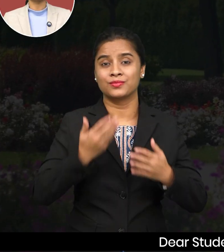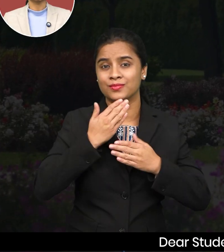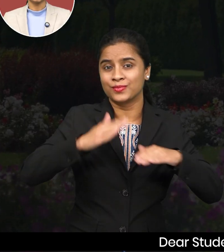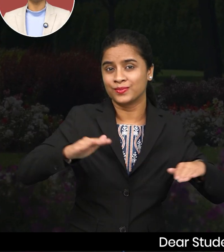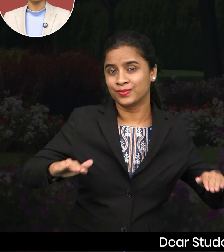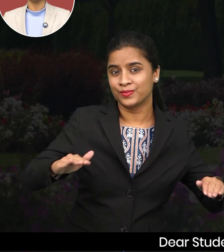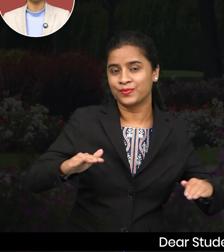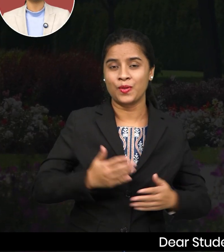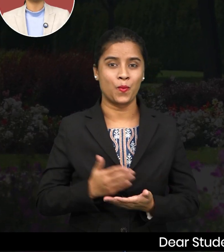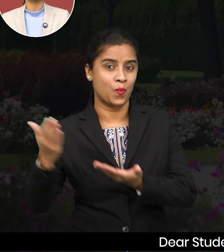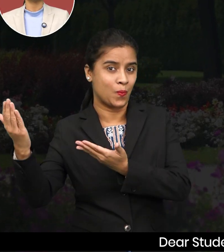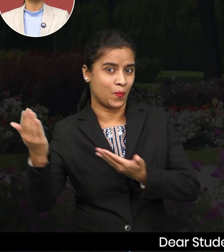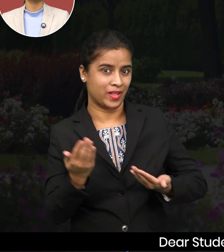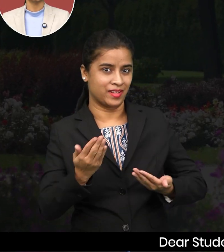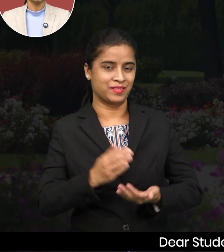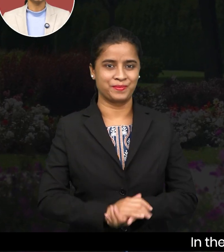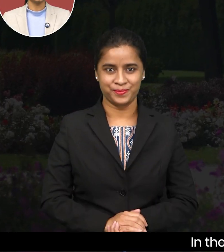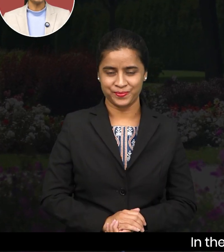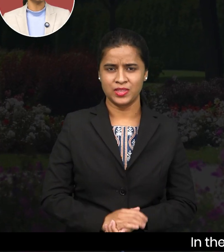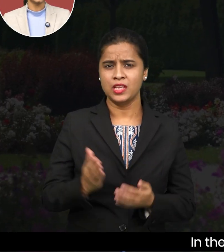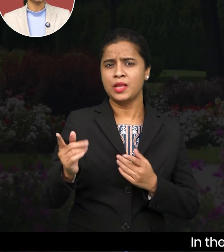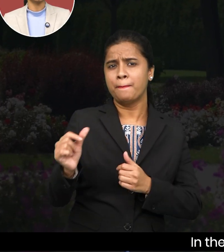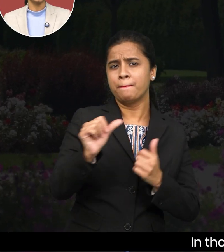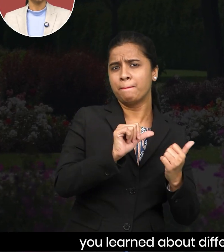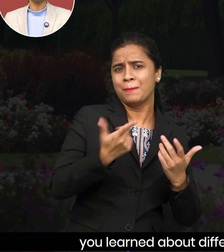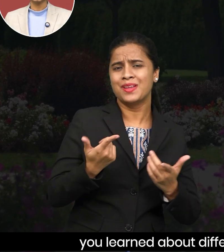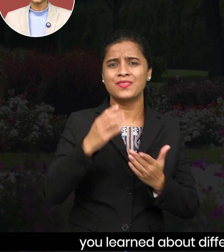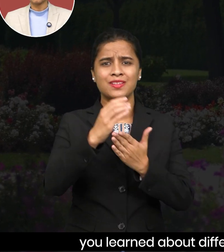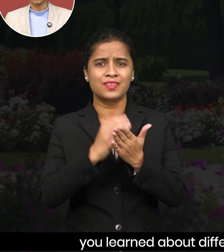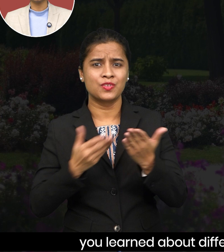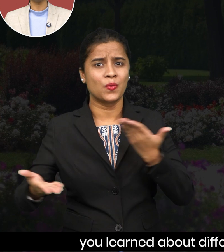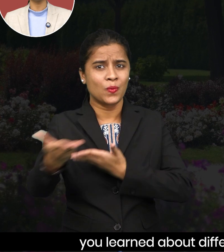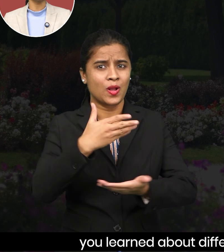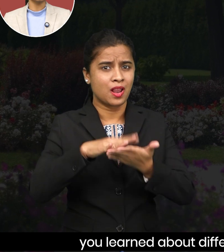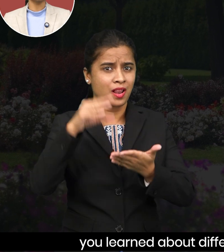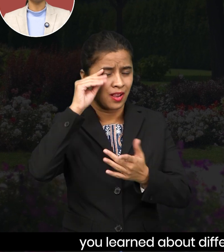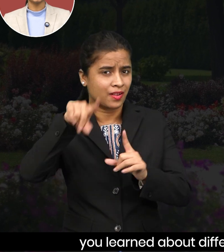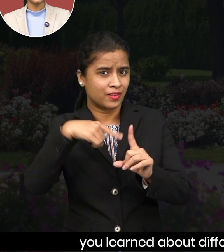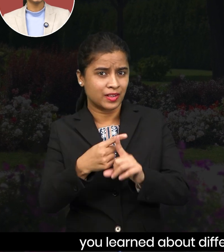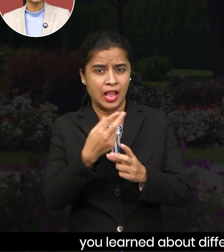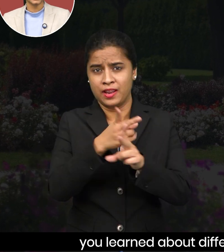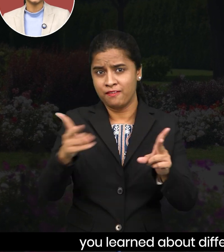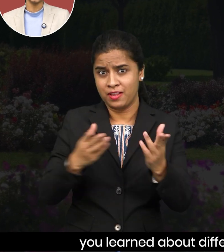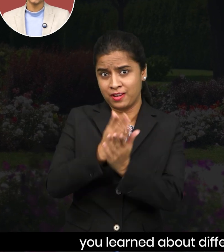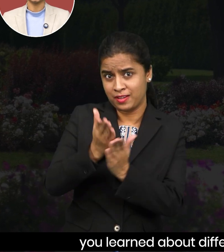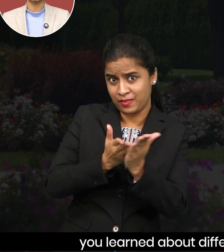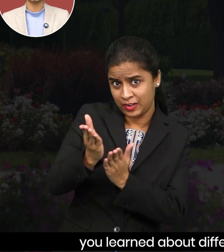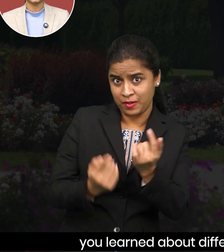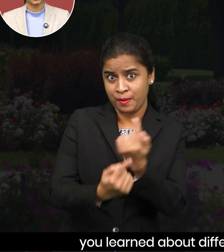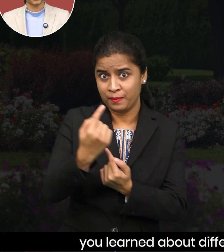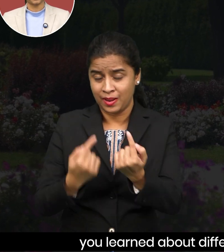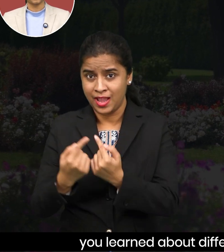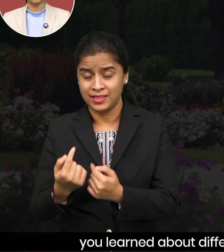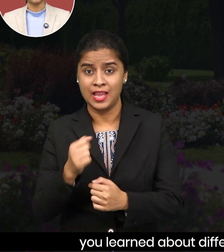Dear students, a warm welcome. In the previous session, you learned about different types of plants and their